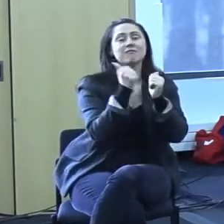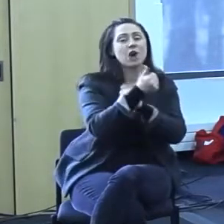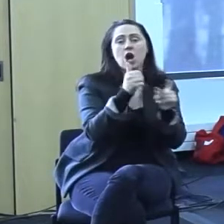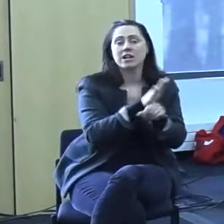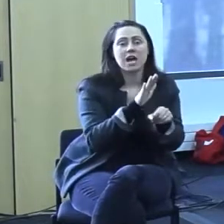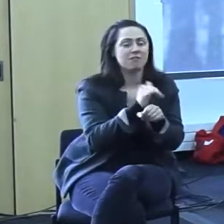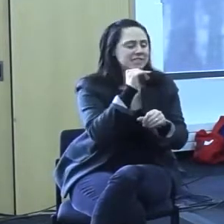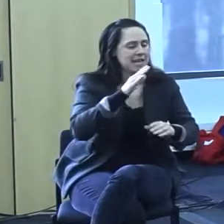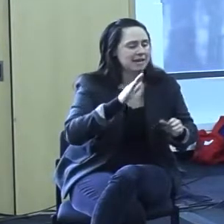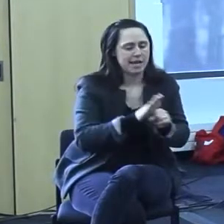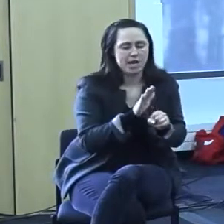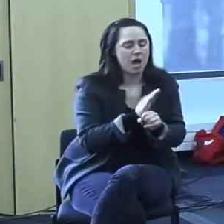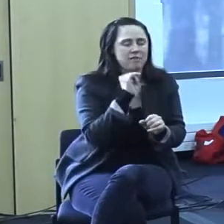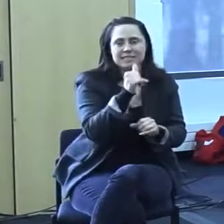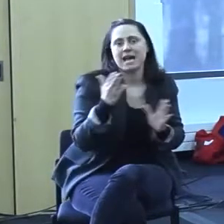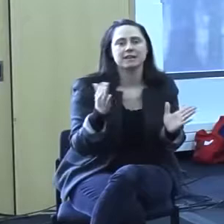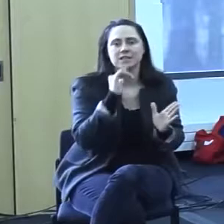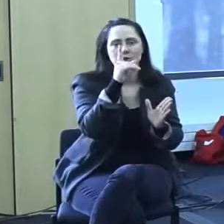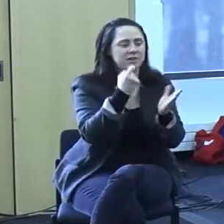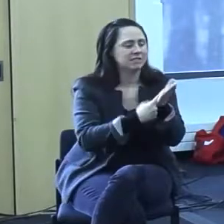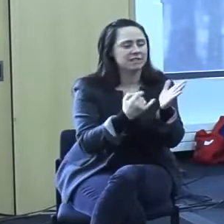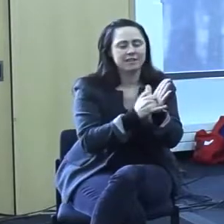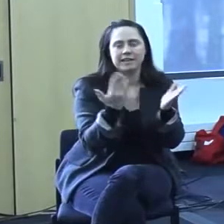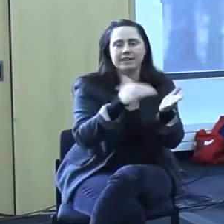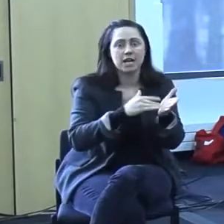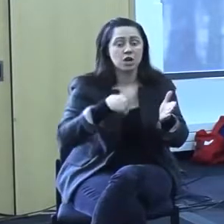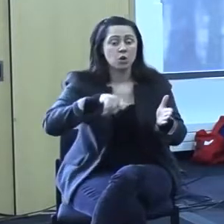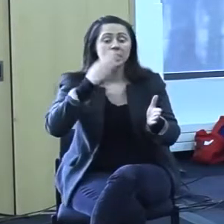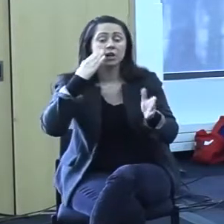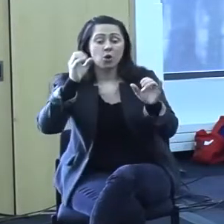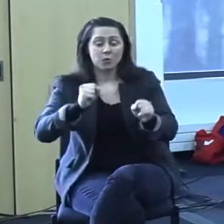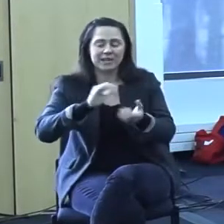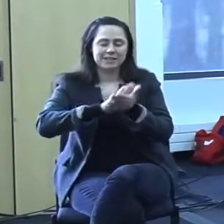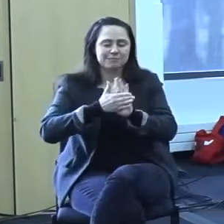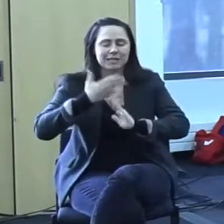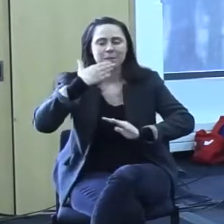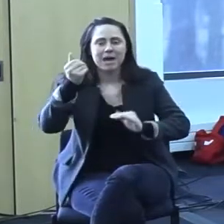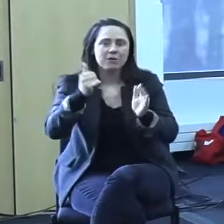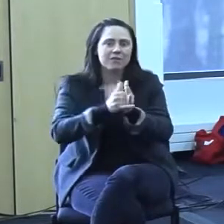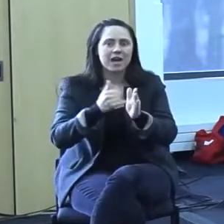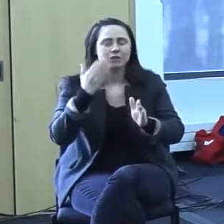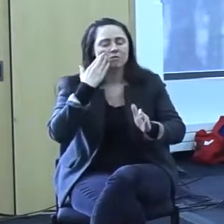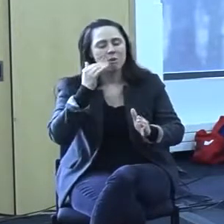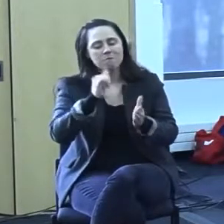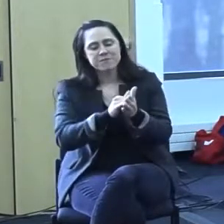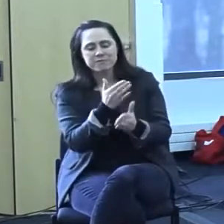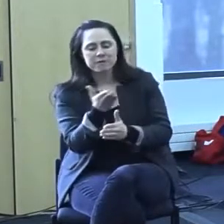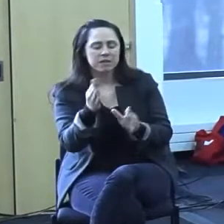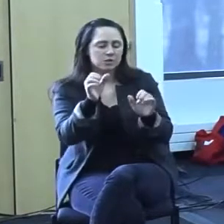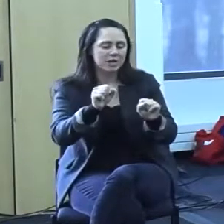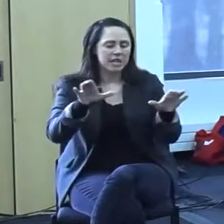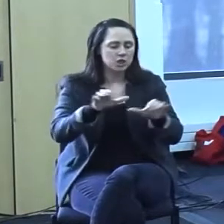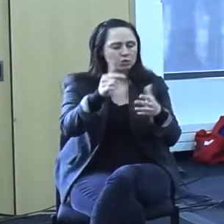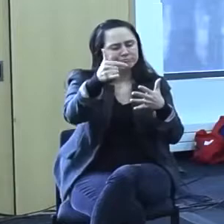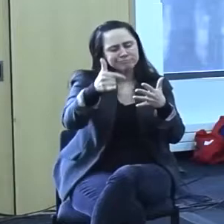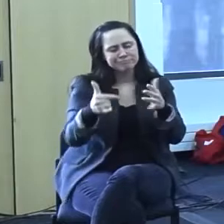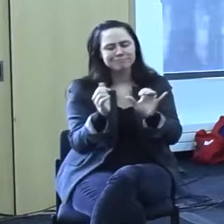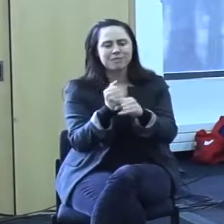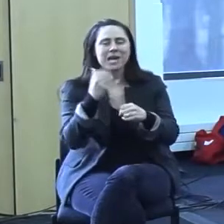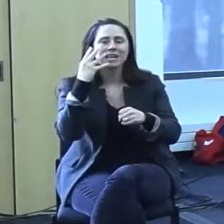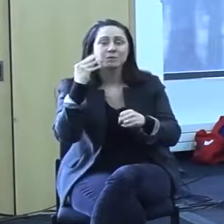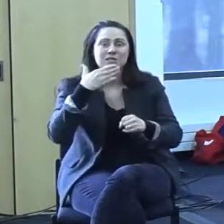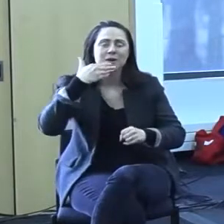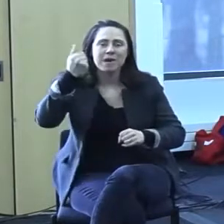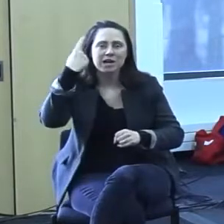It doesn't. We don't have to go over that again. We know we can do better than that. We know that there are things that we can do that make